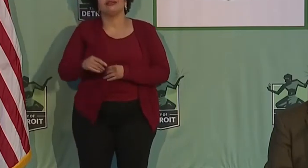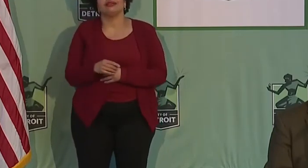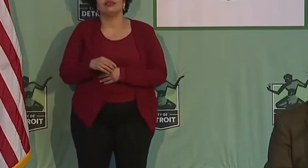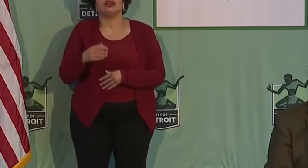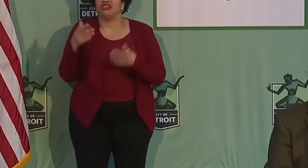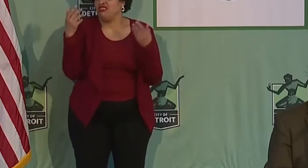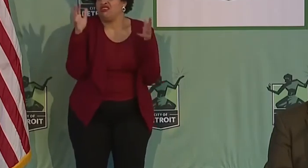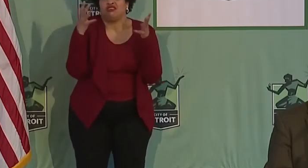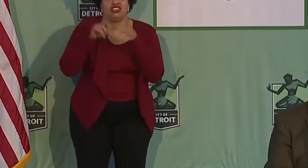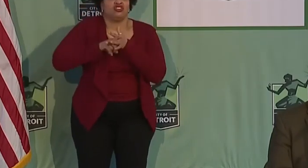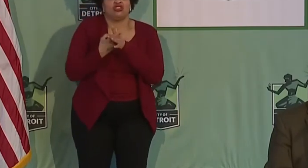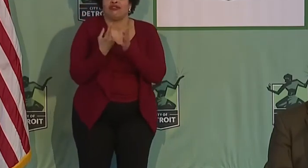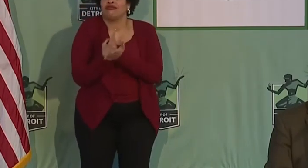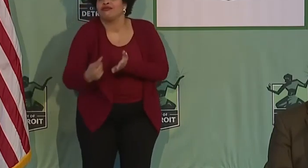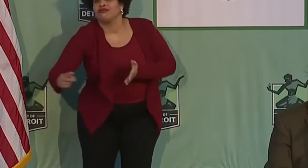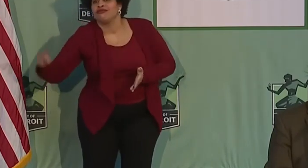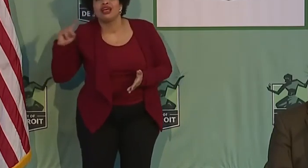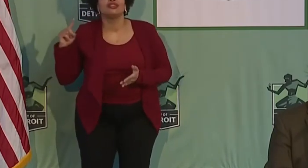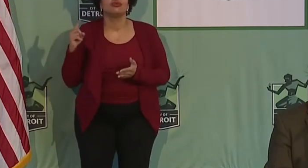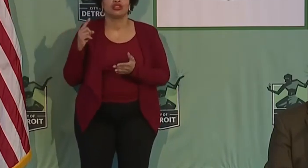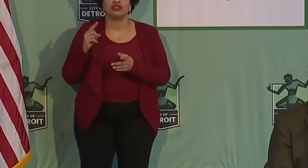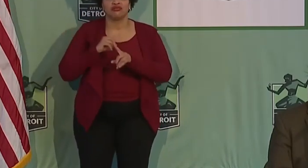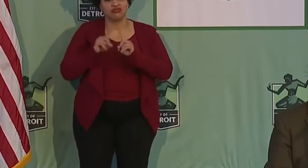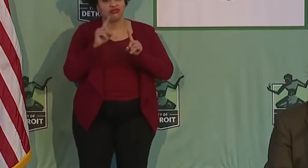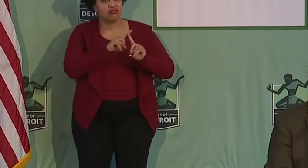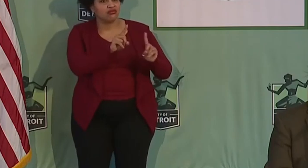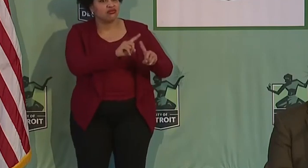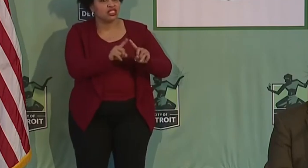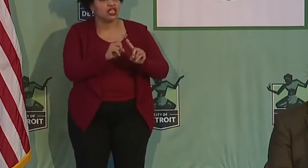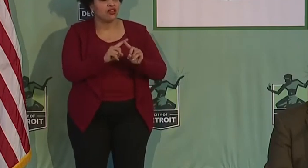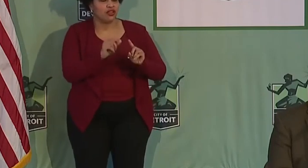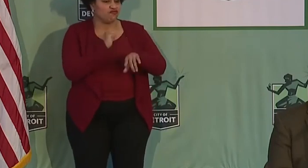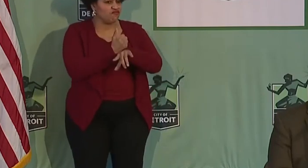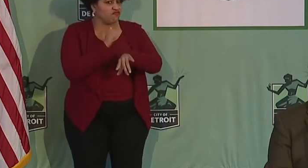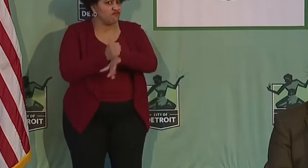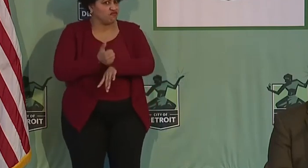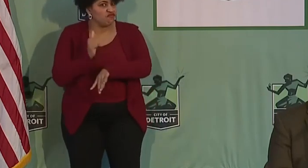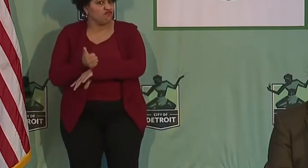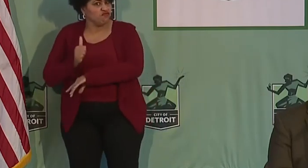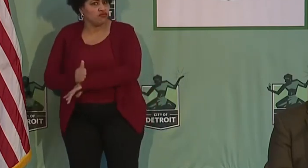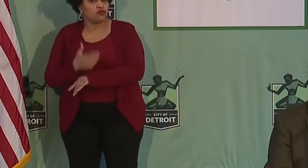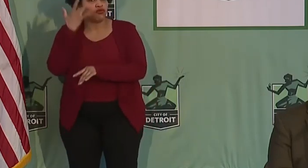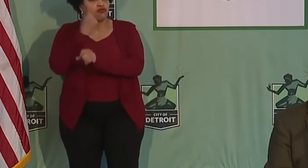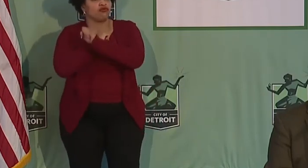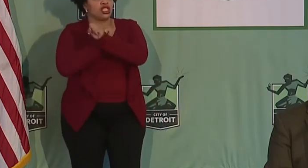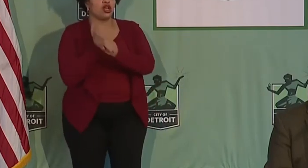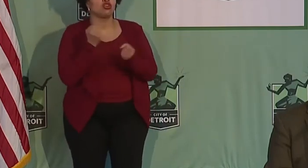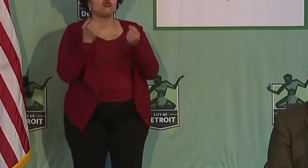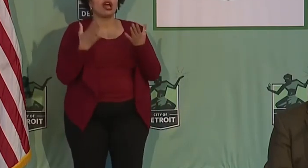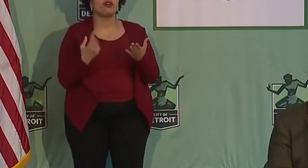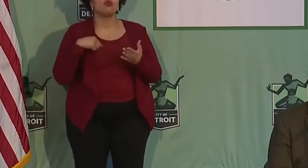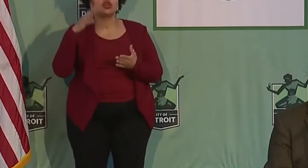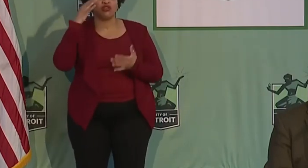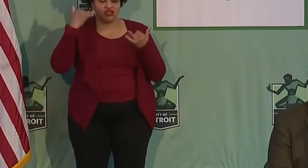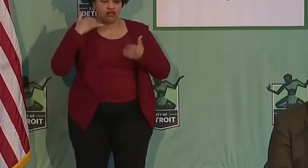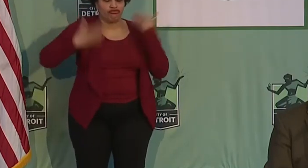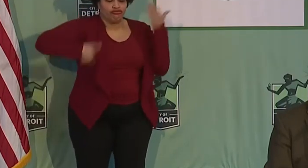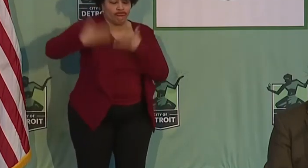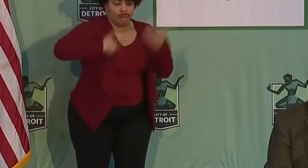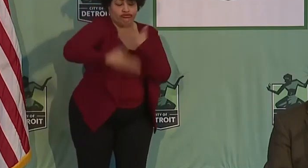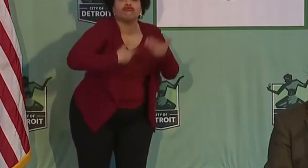we already started last week with a number of these measures to protect our bus drivers. We are going to ramp them